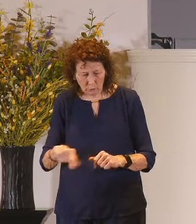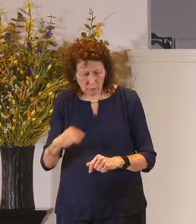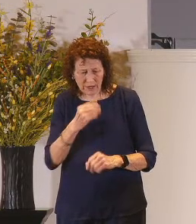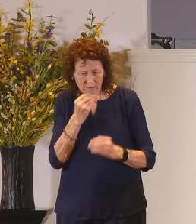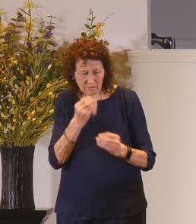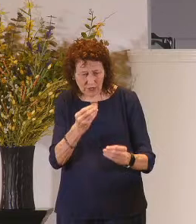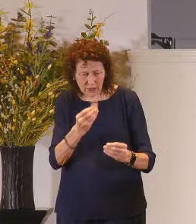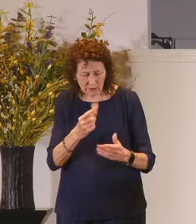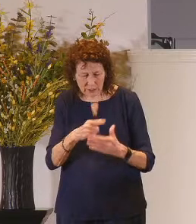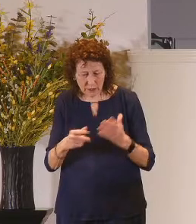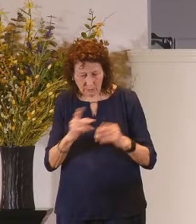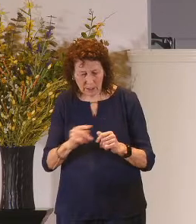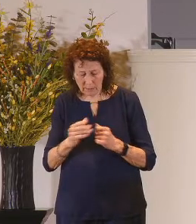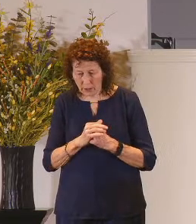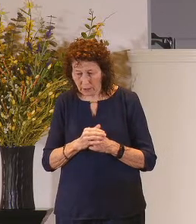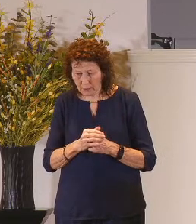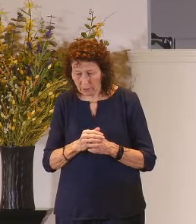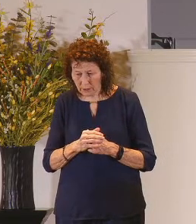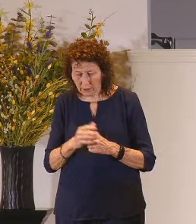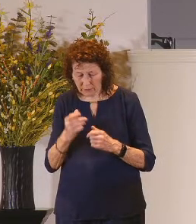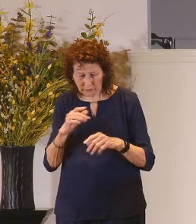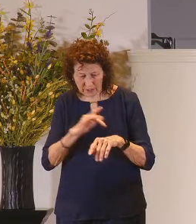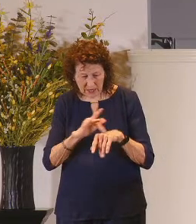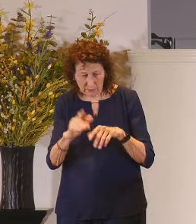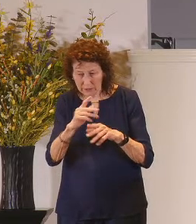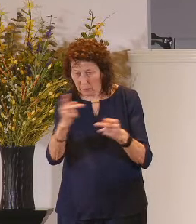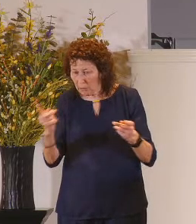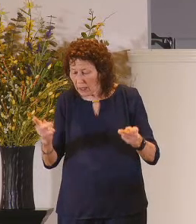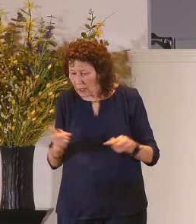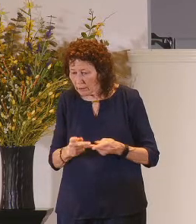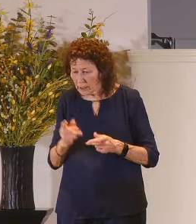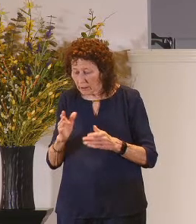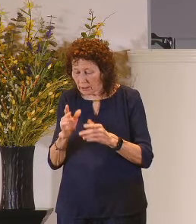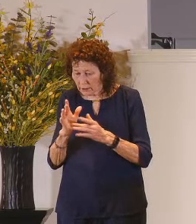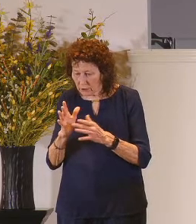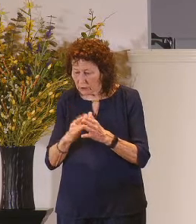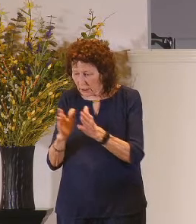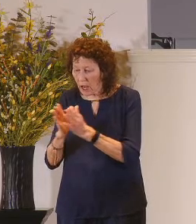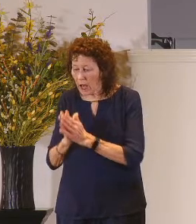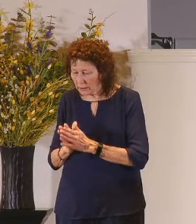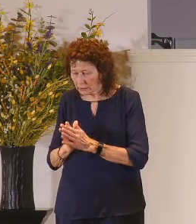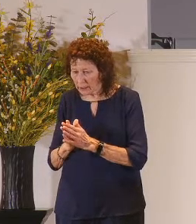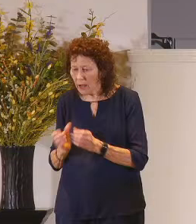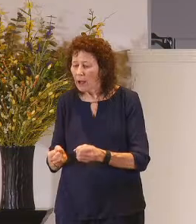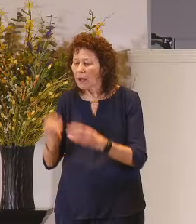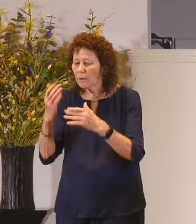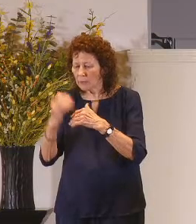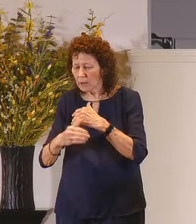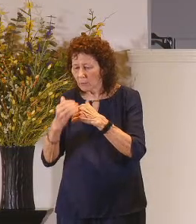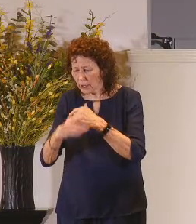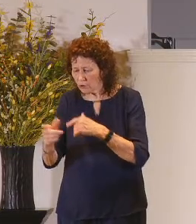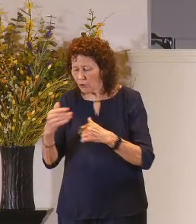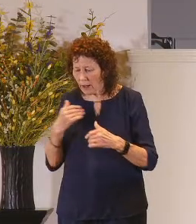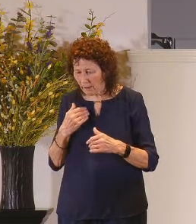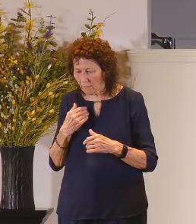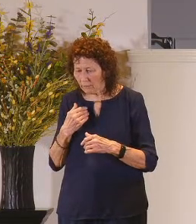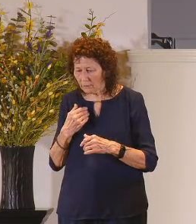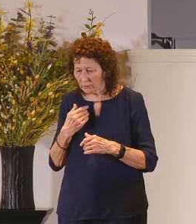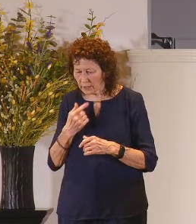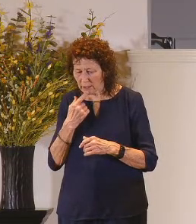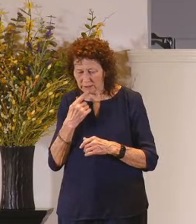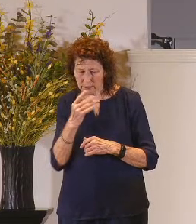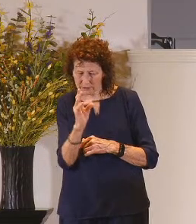with bread here in this desolate place?" And he asked them, "How many loaves do you have?" They